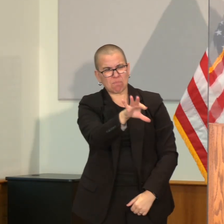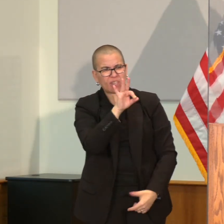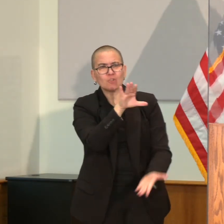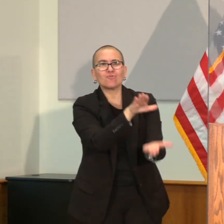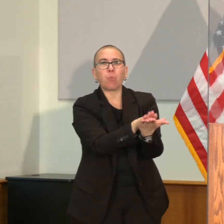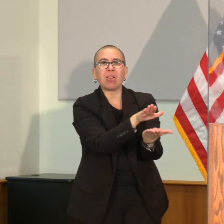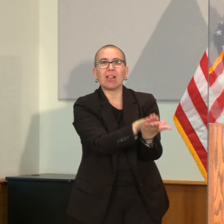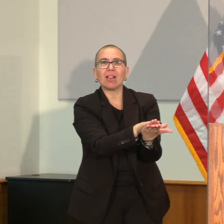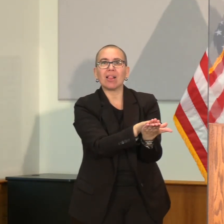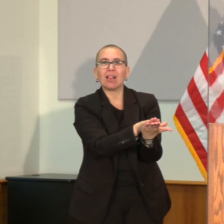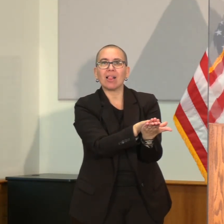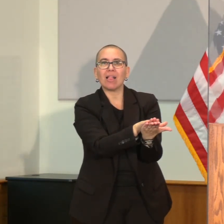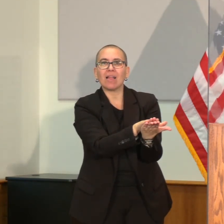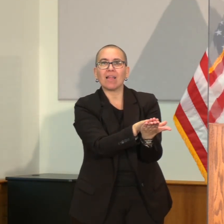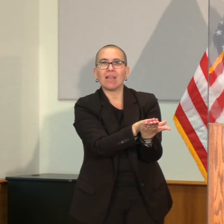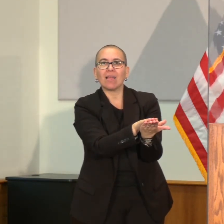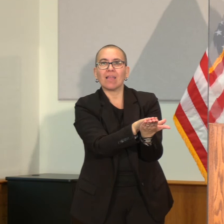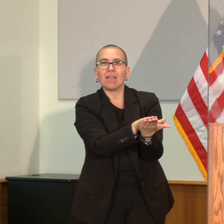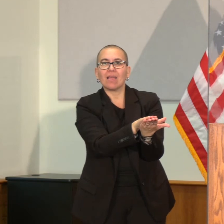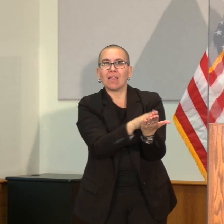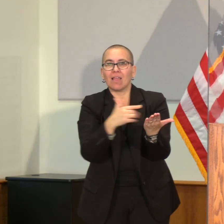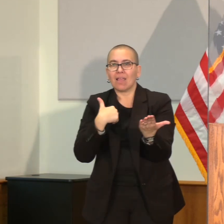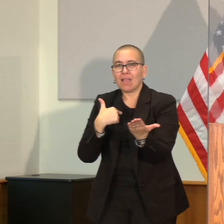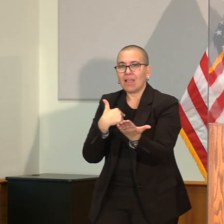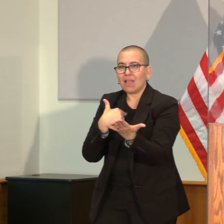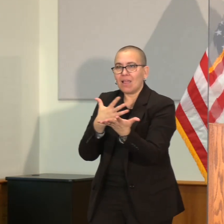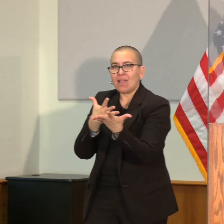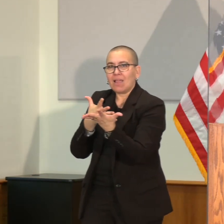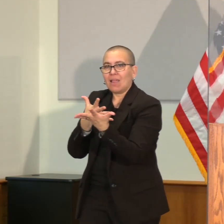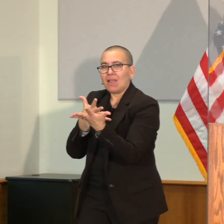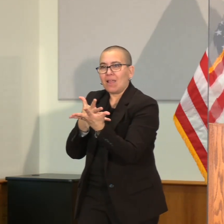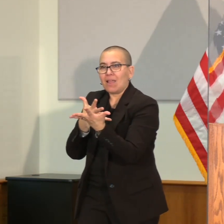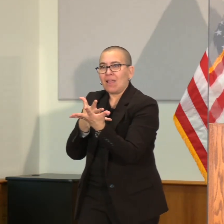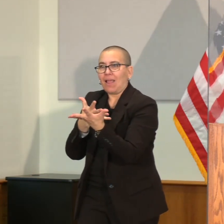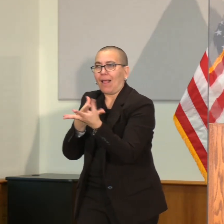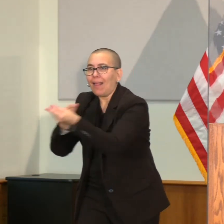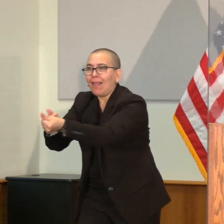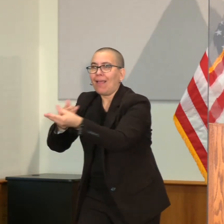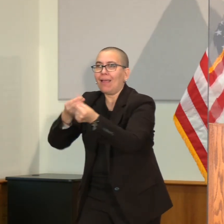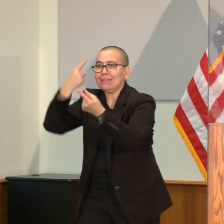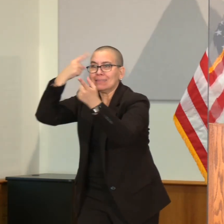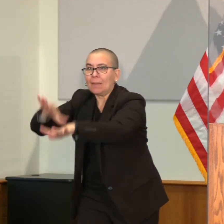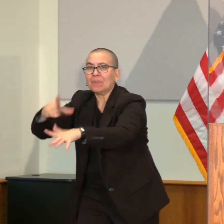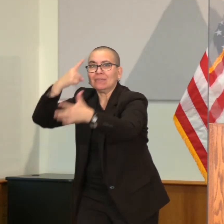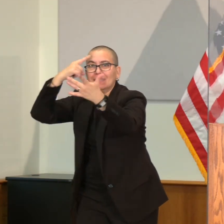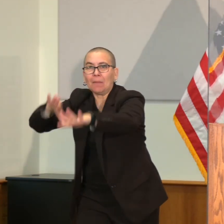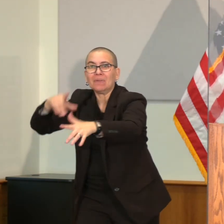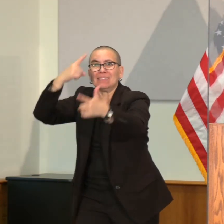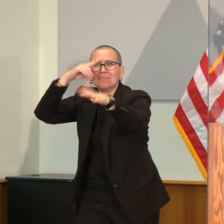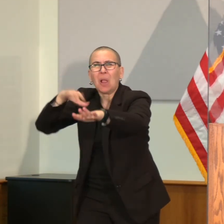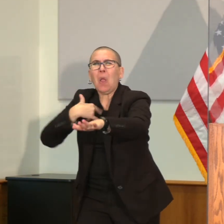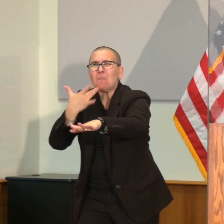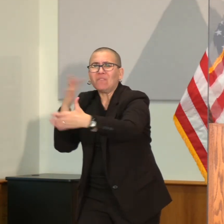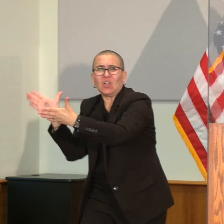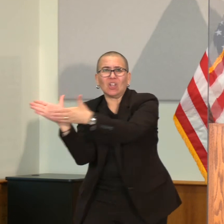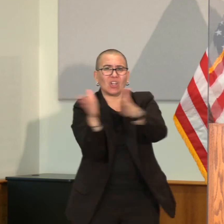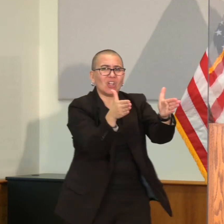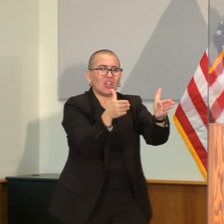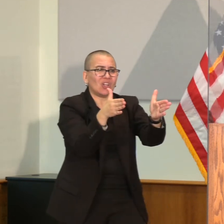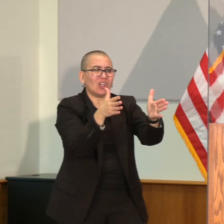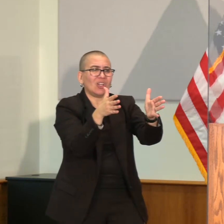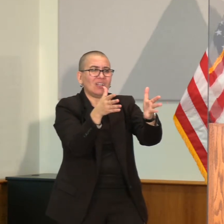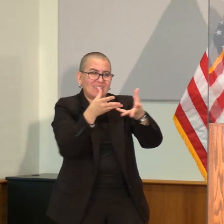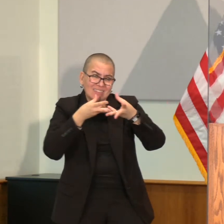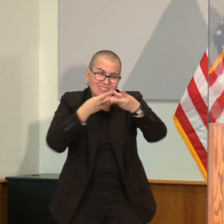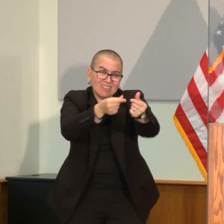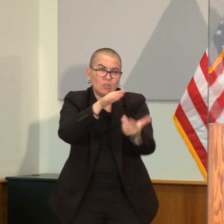community, or we can spend money on this end. It can't go on. The hellish situation of asking these legislators to fund